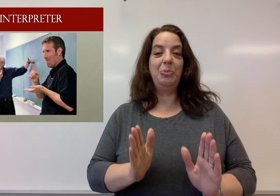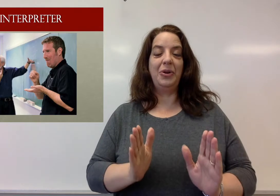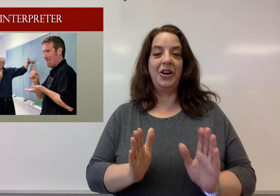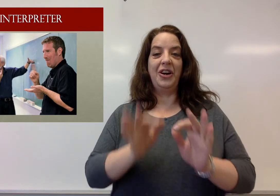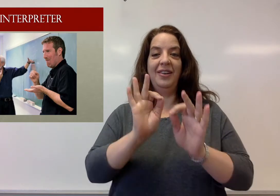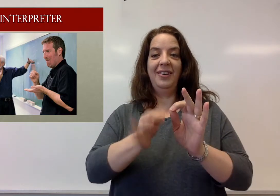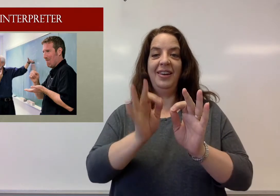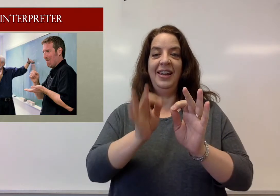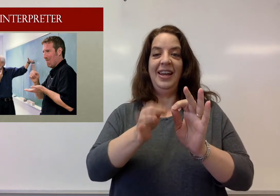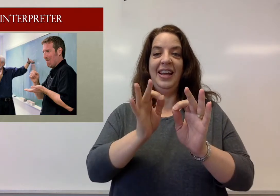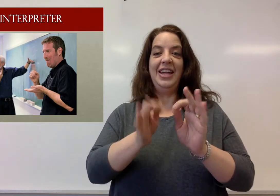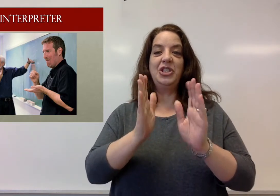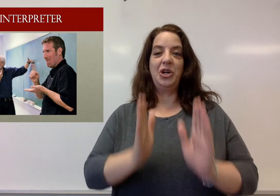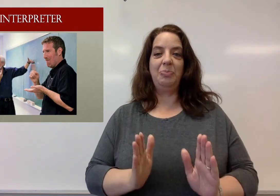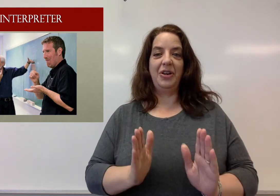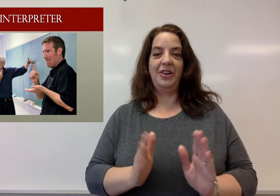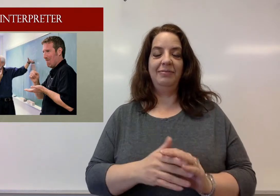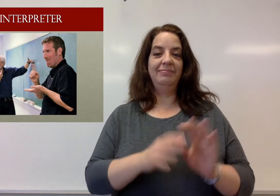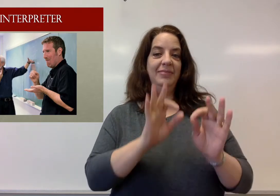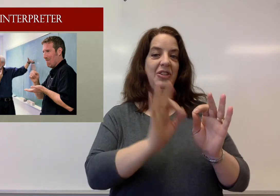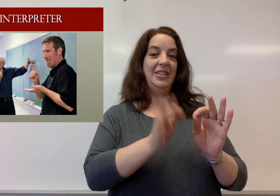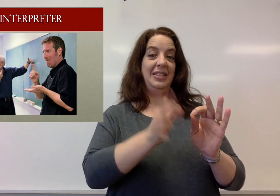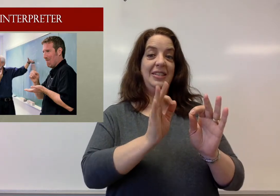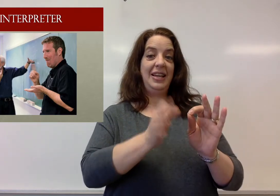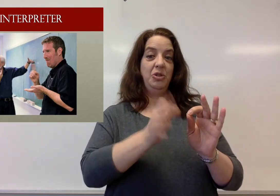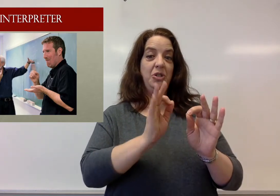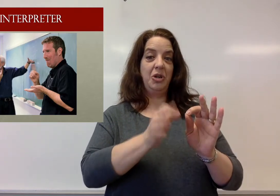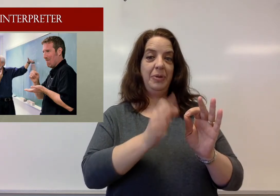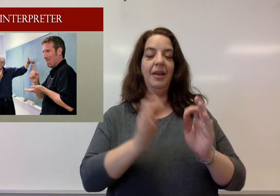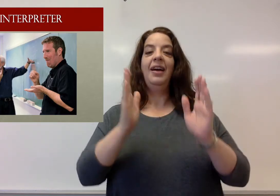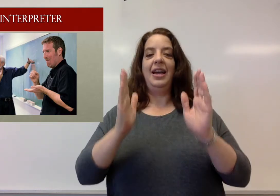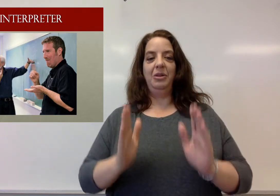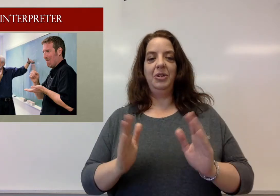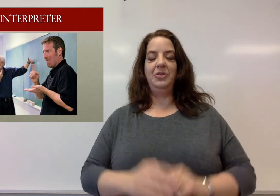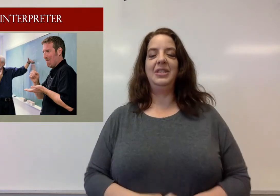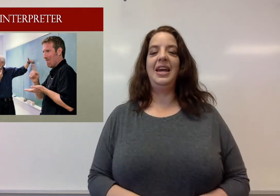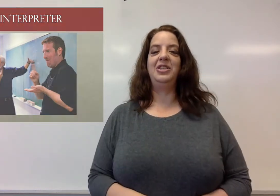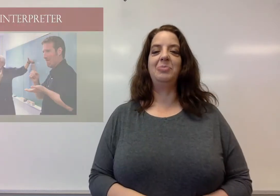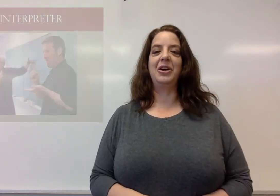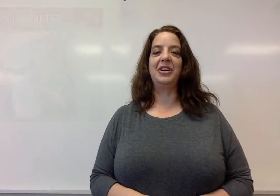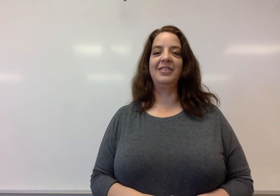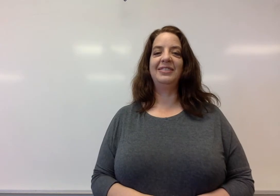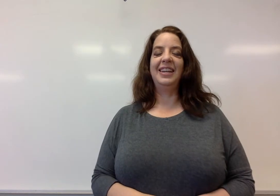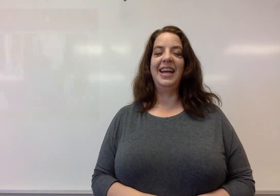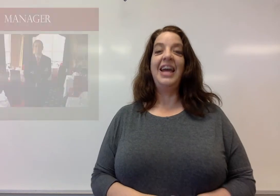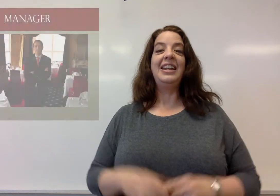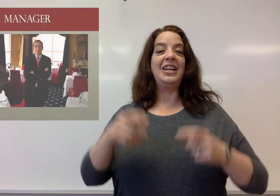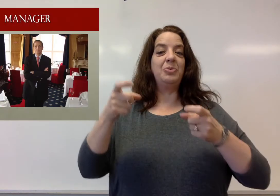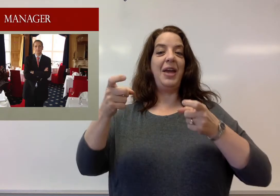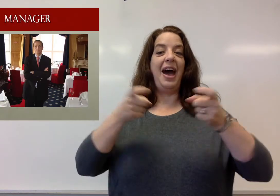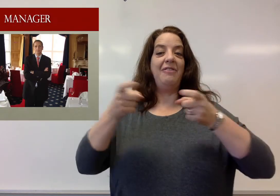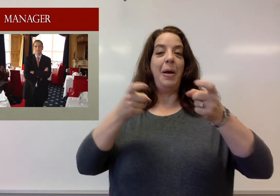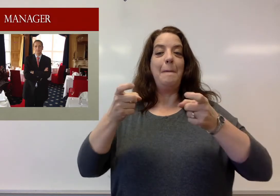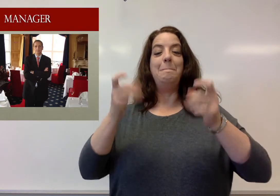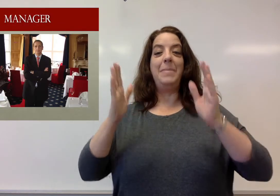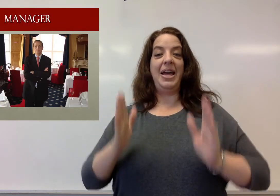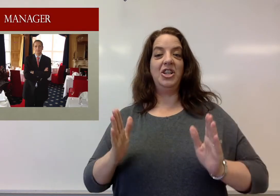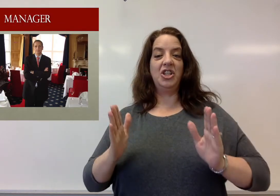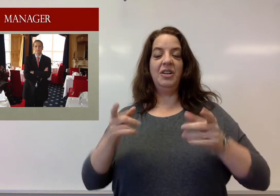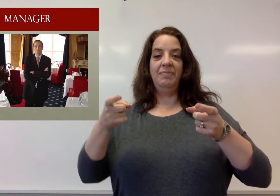interpreter. Interpreter. So this is the sign to interpret, and then we use the agent marker. Next we have manager.